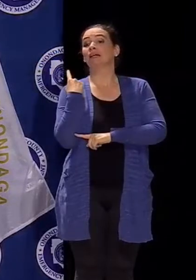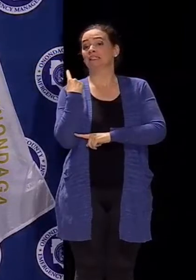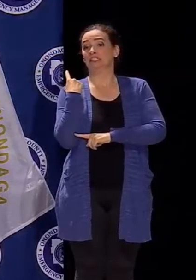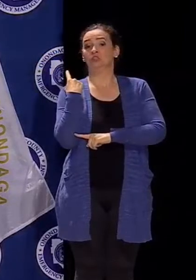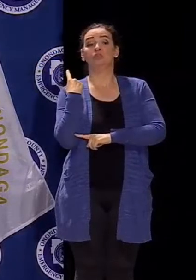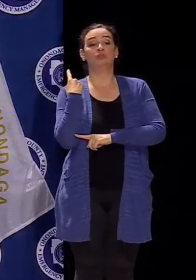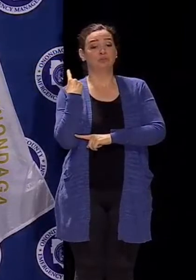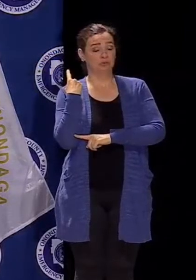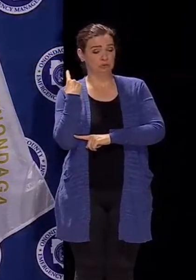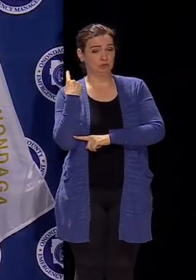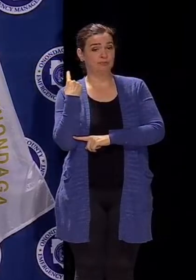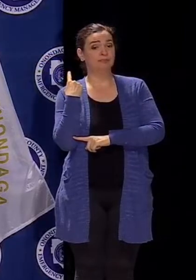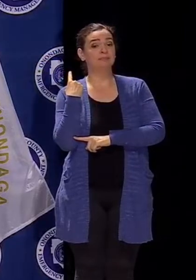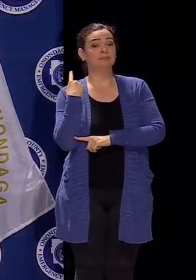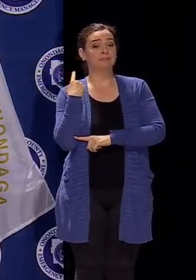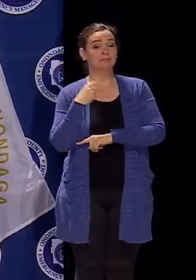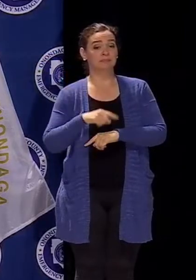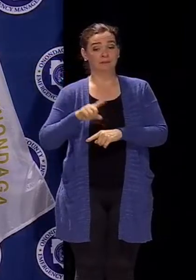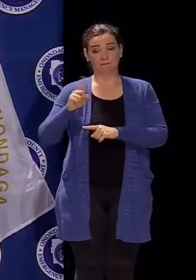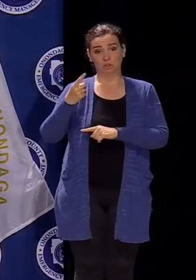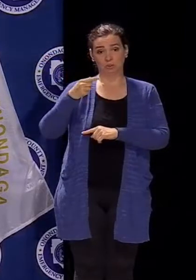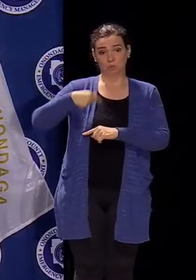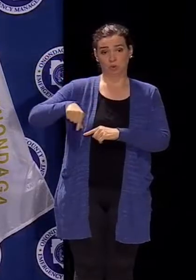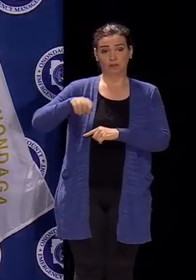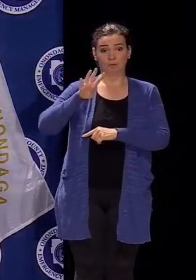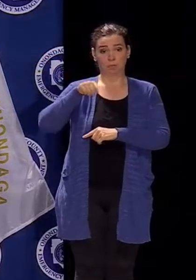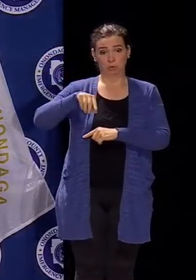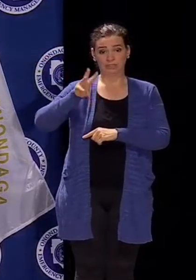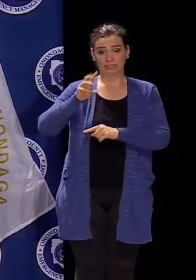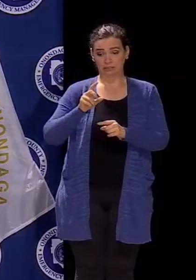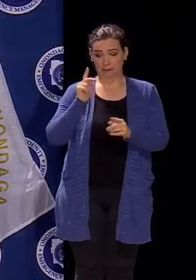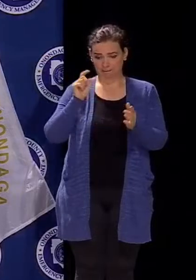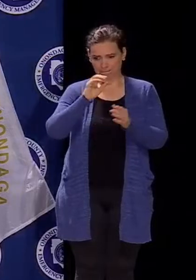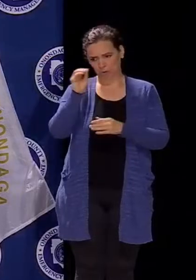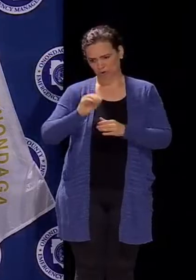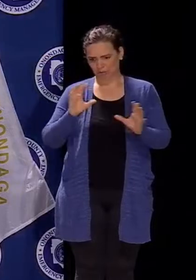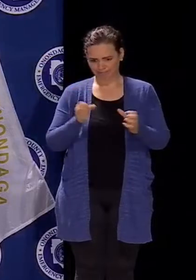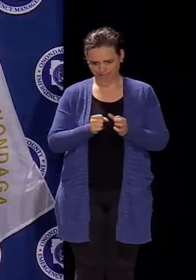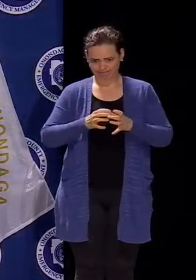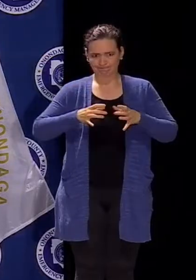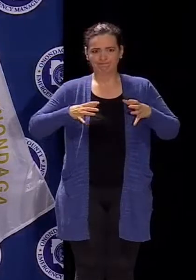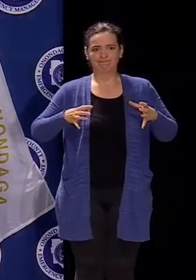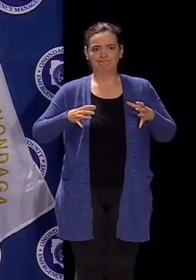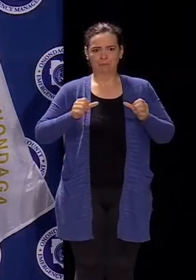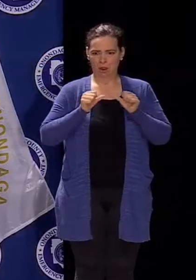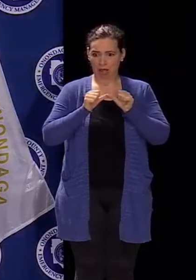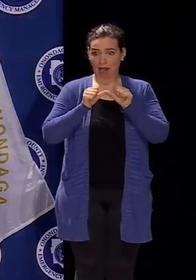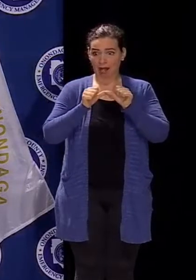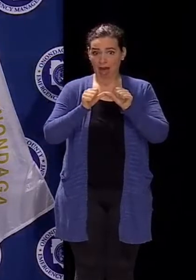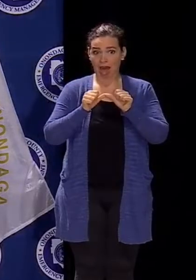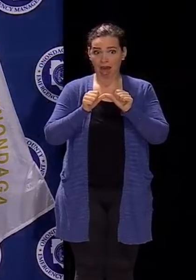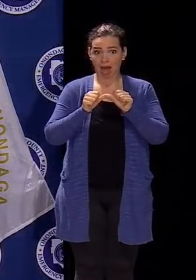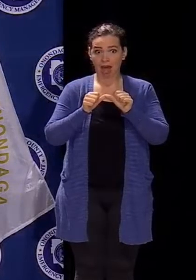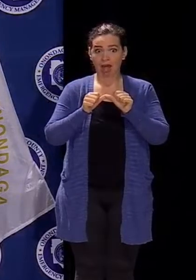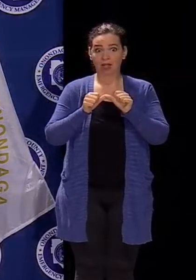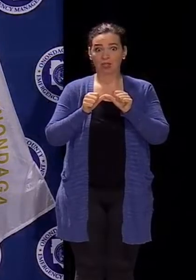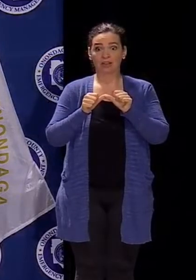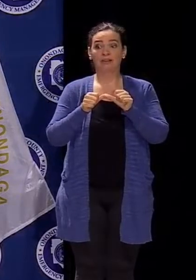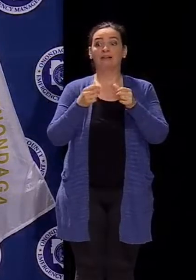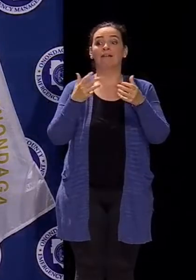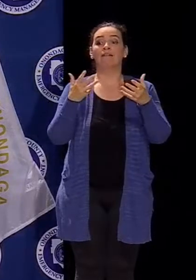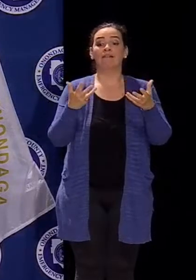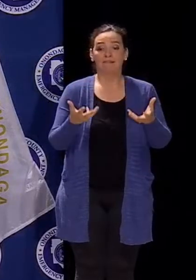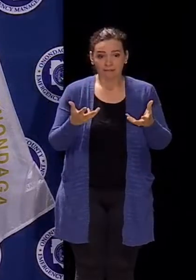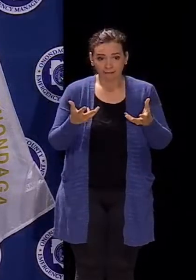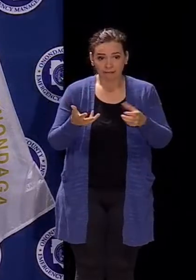were 4.6% growth. That would have been robust growth for our government and our revenue. It